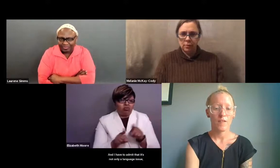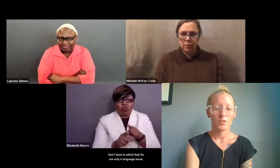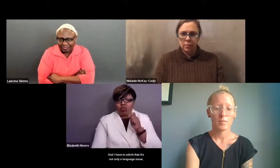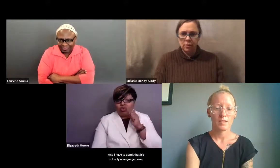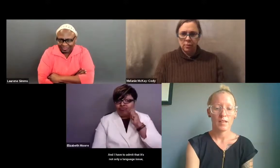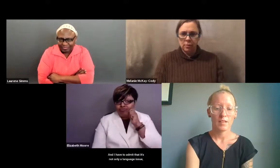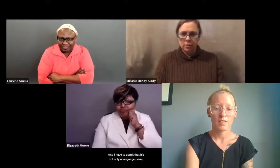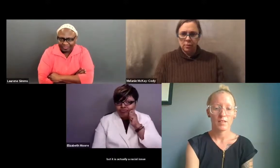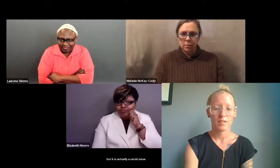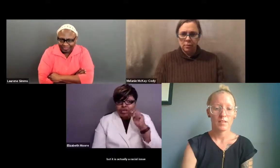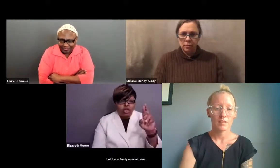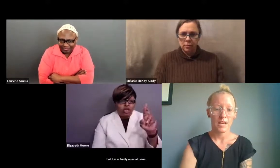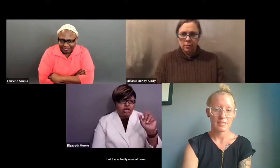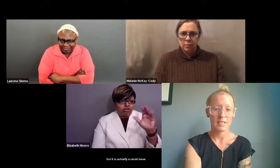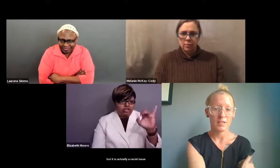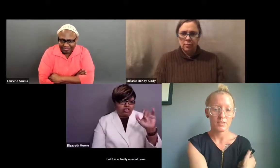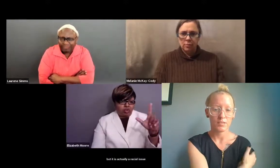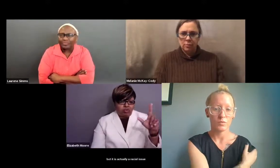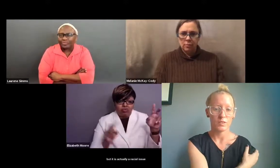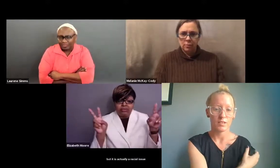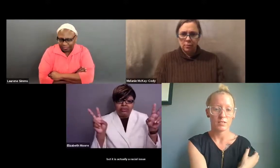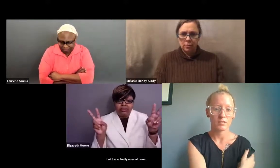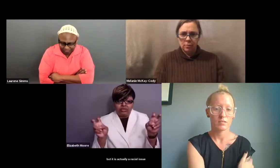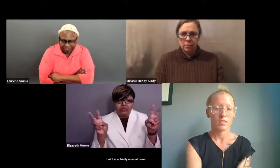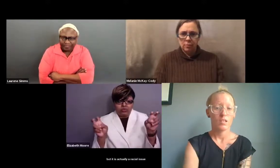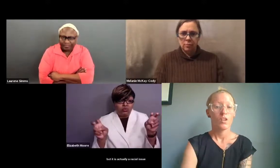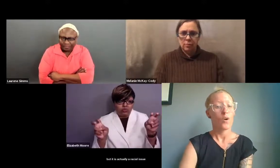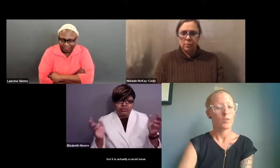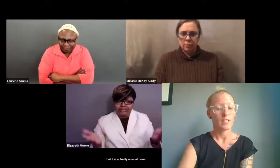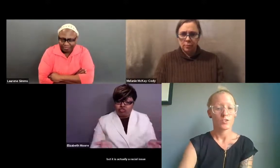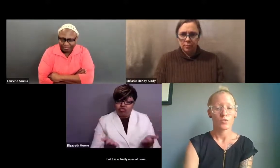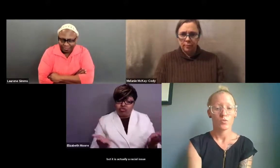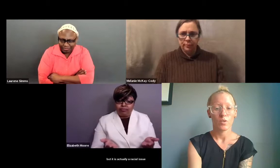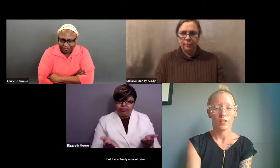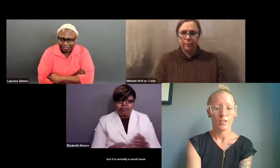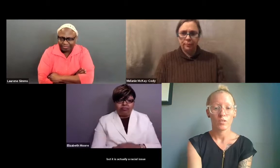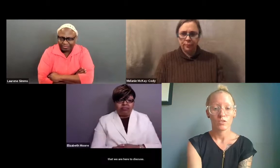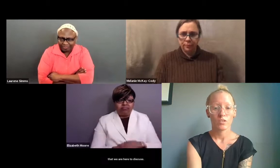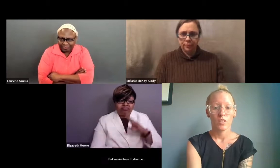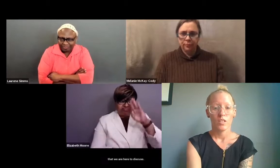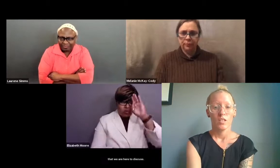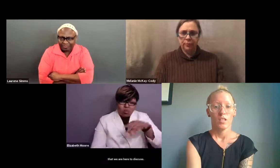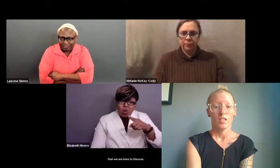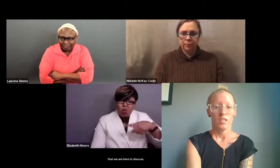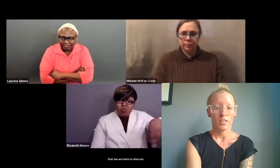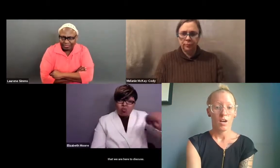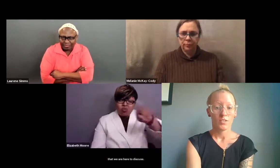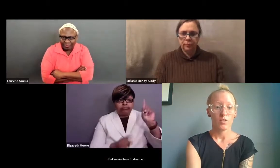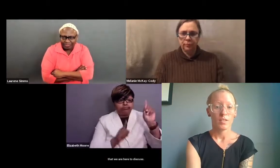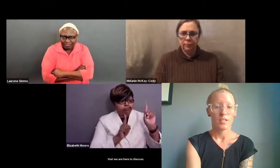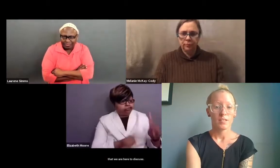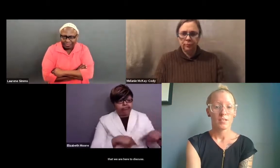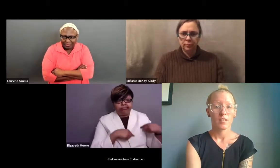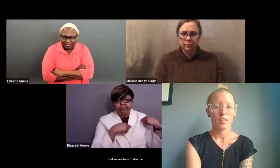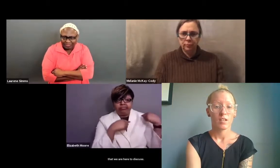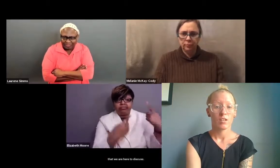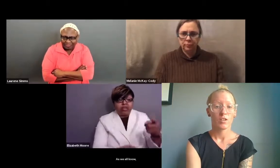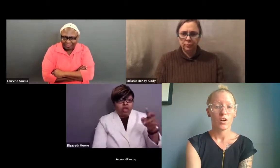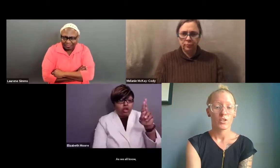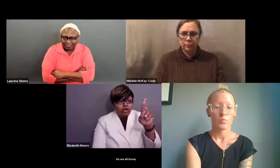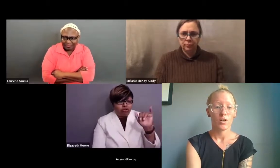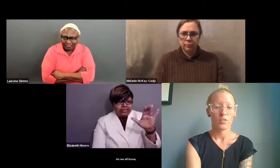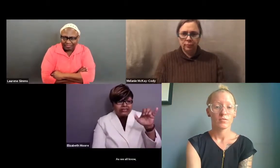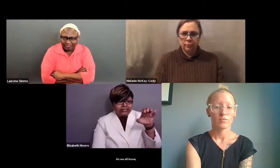And we have to admit that that's not only the only issue to our language. It also is